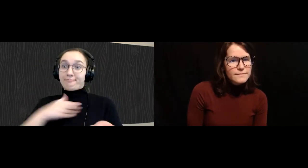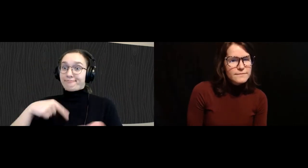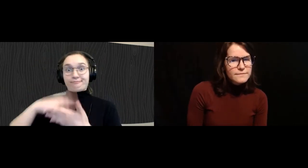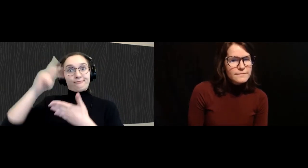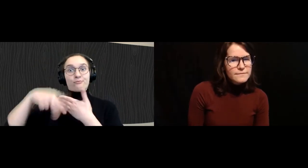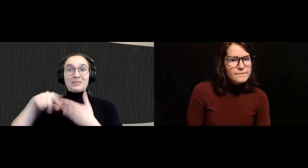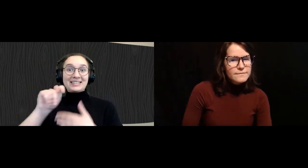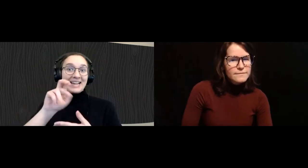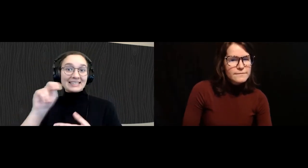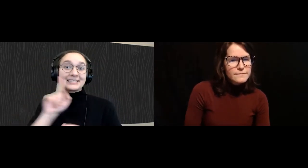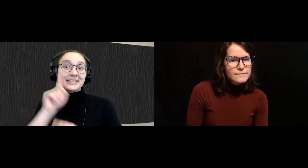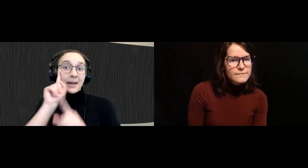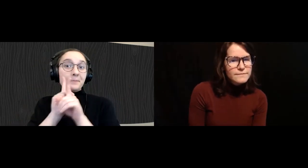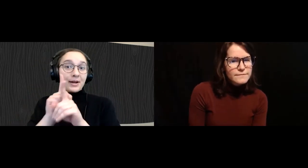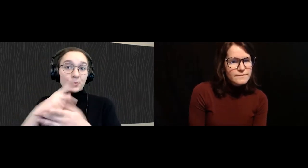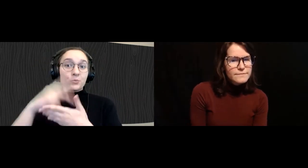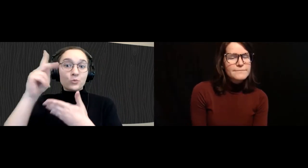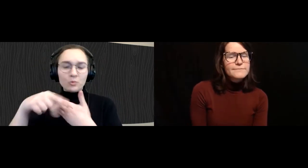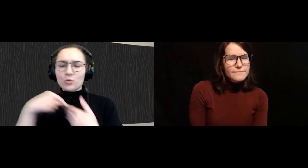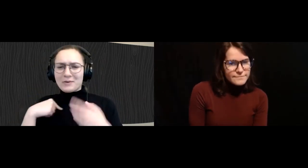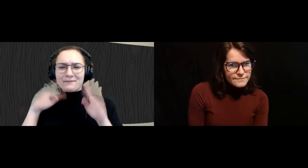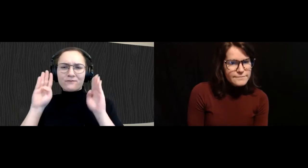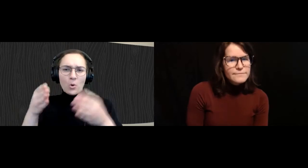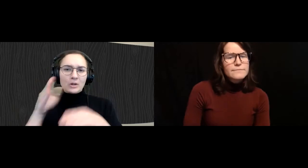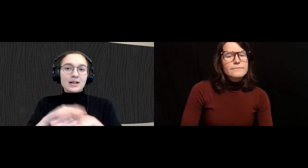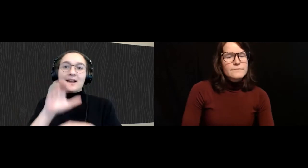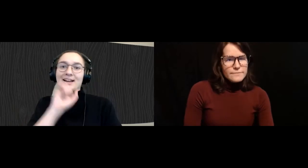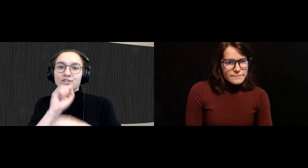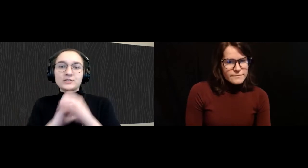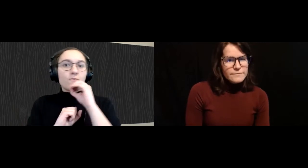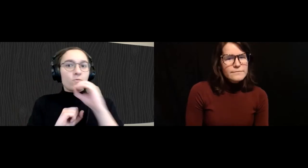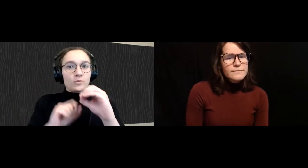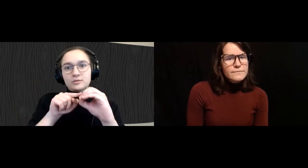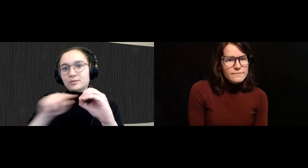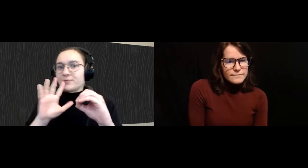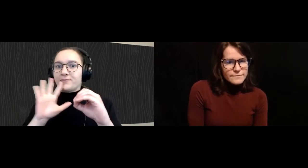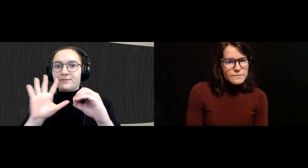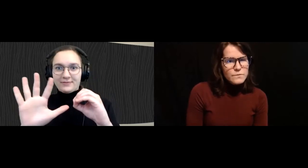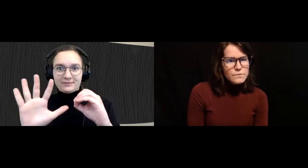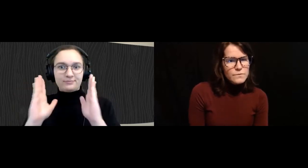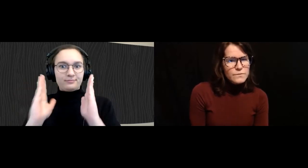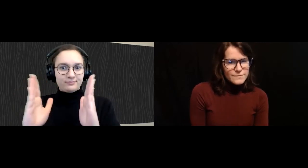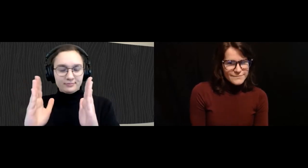Because as you know, in Tennessee, I'm the Tennessee Deaf Mentor focusing on age 0 to 5.